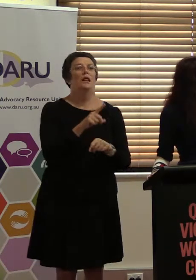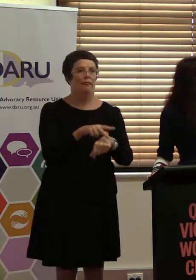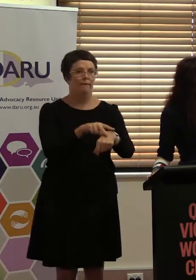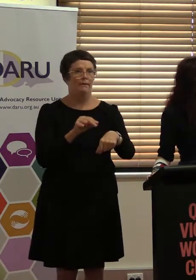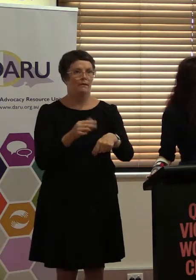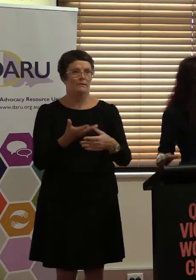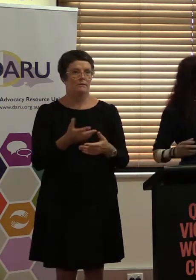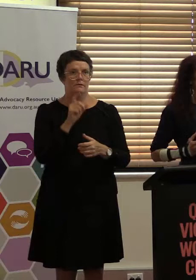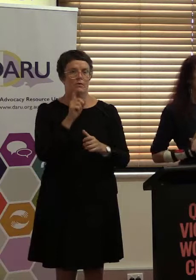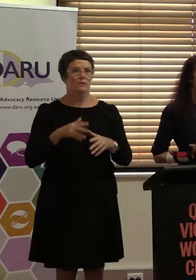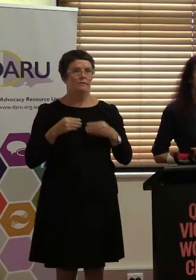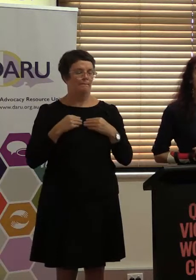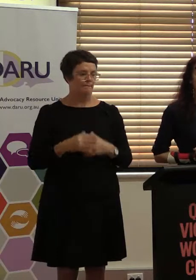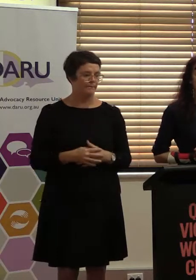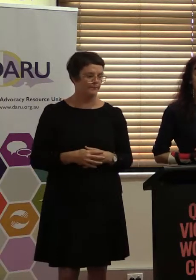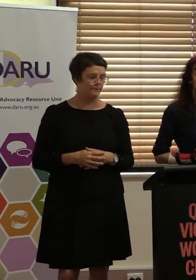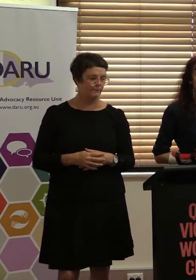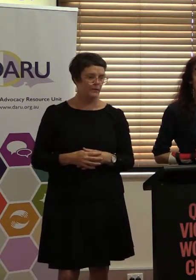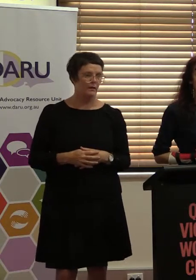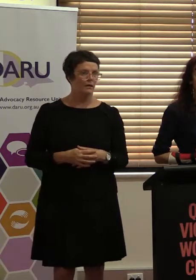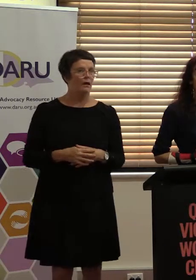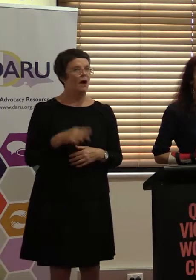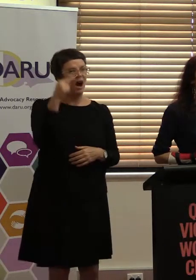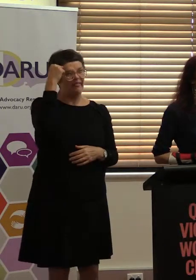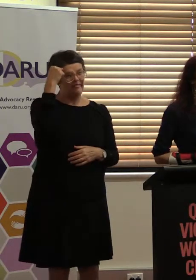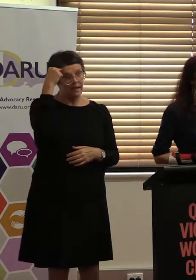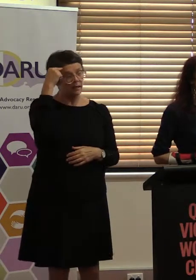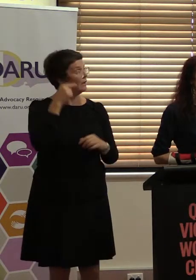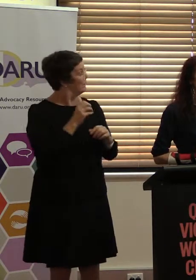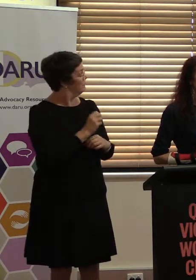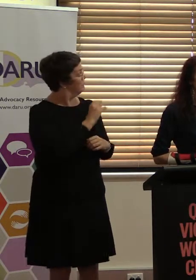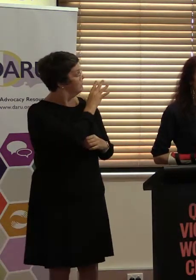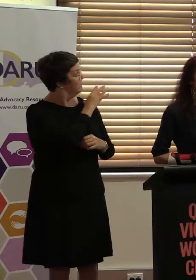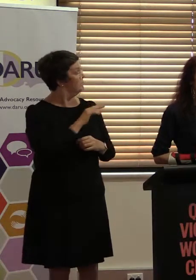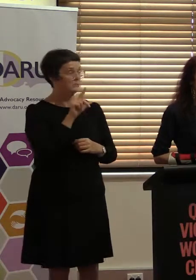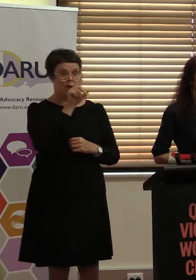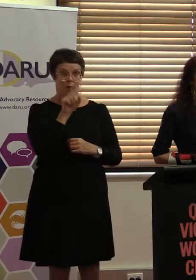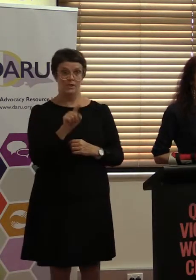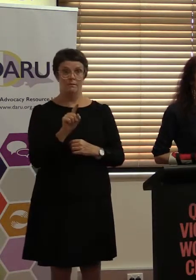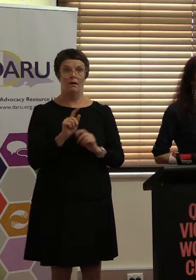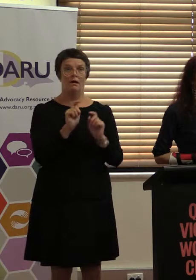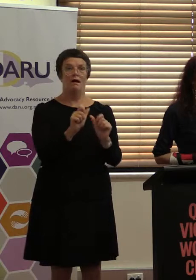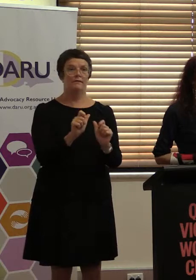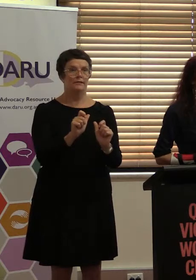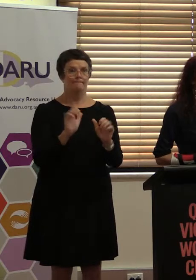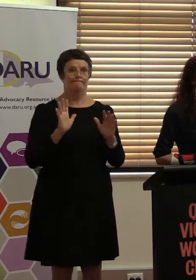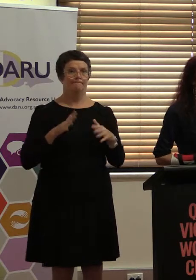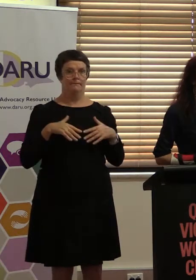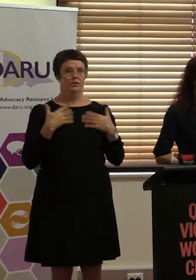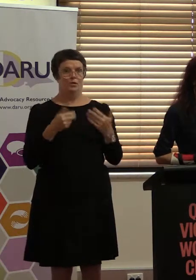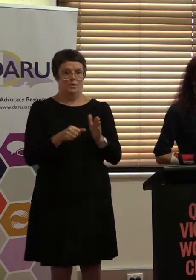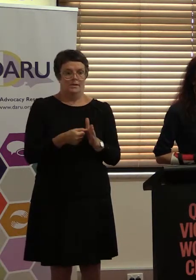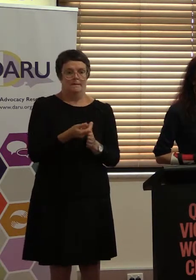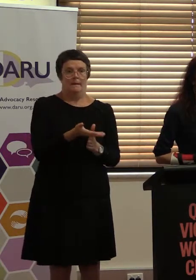I've got a question mark after reluctance to spend money because I do not understand why there's no